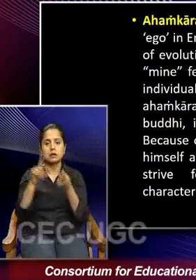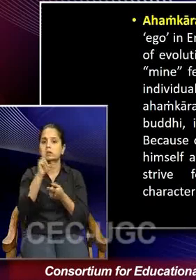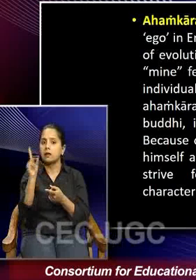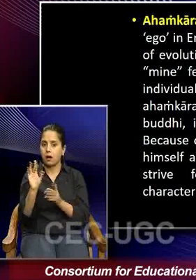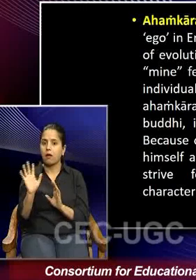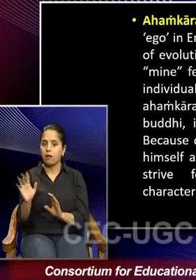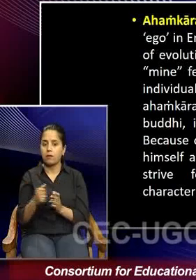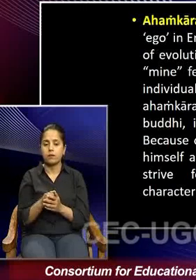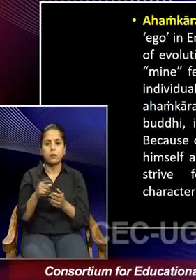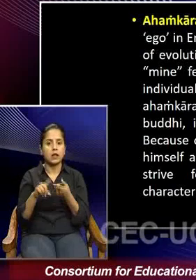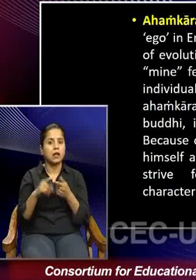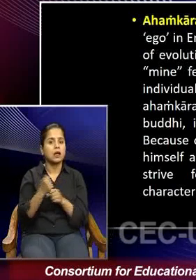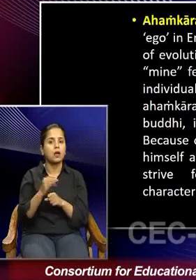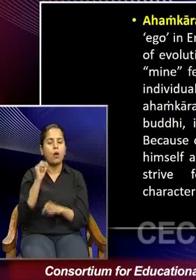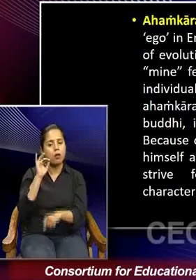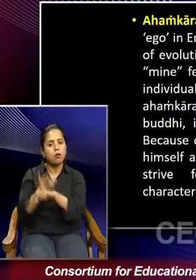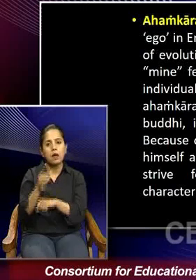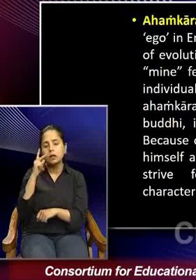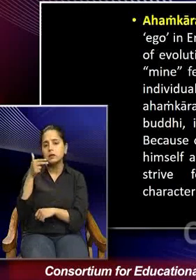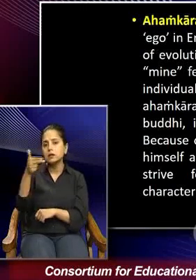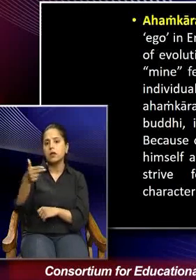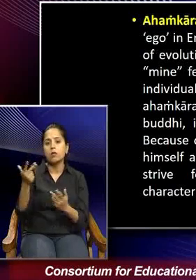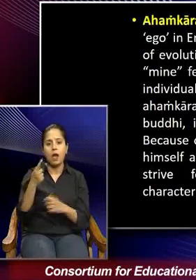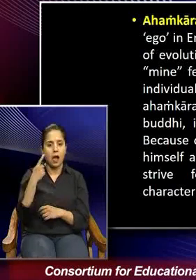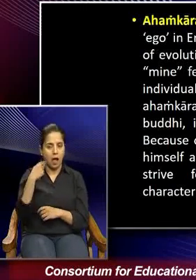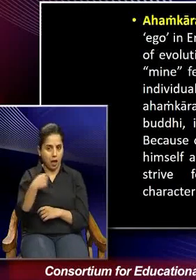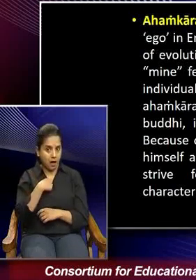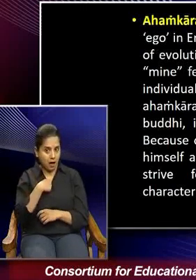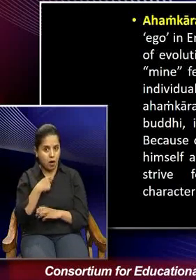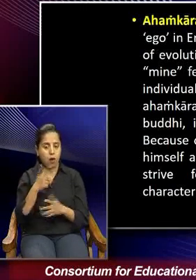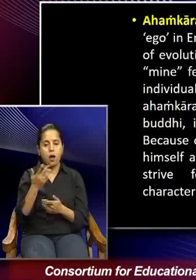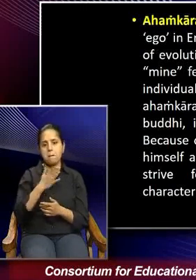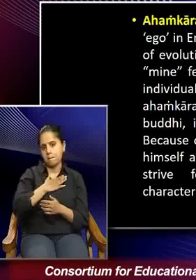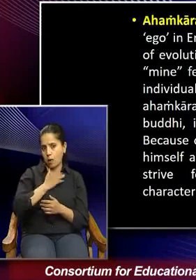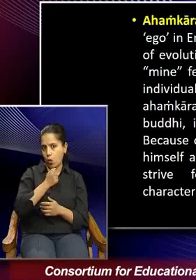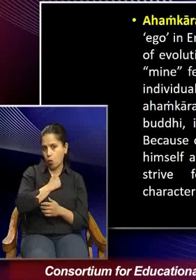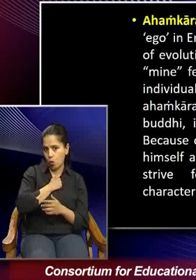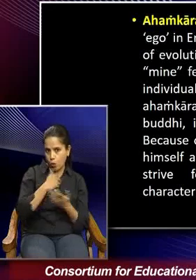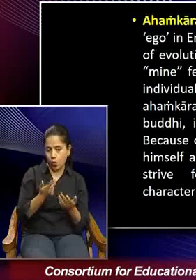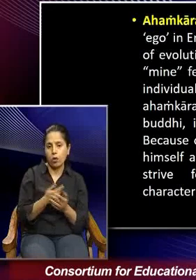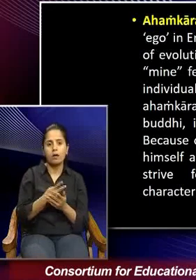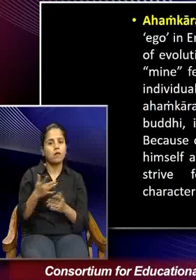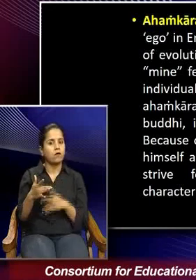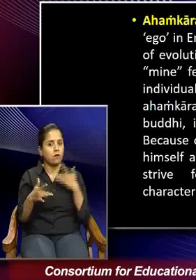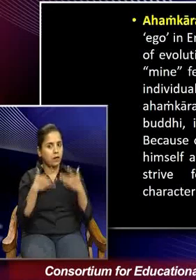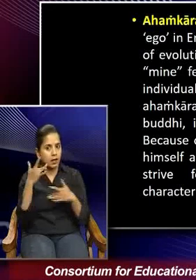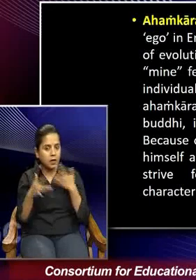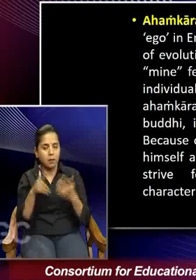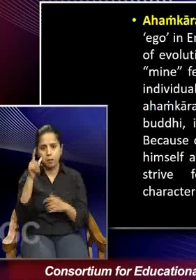So, ego is identified as I or the mind feelings of an